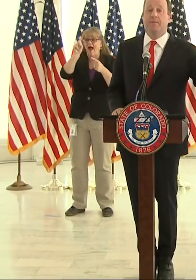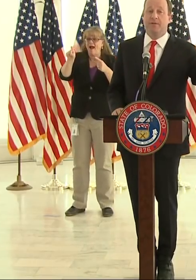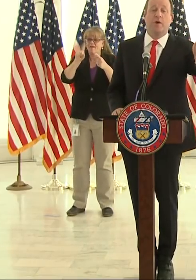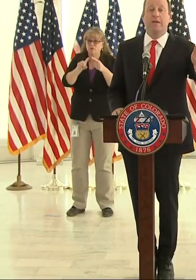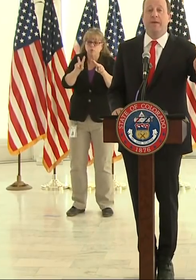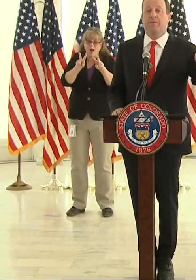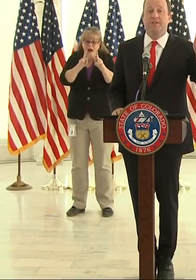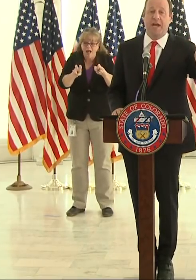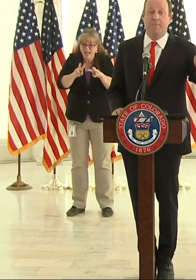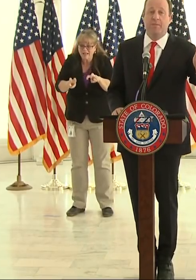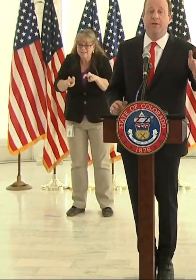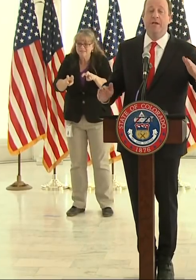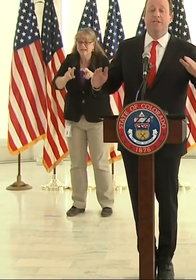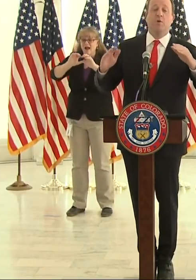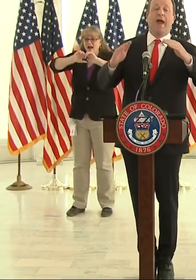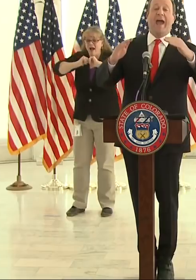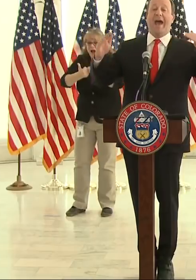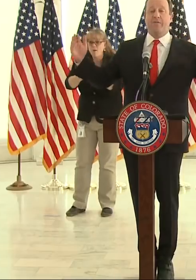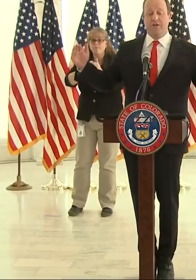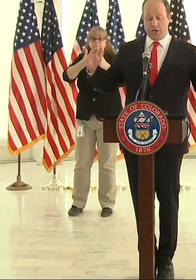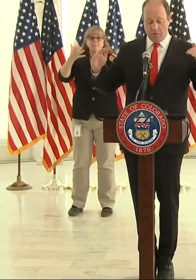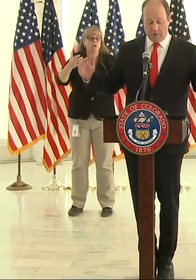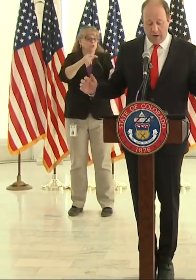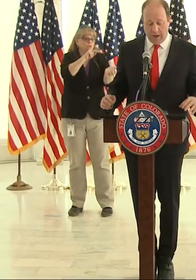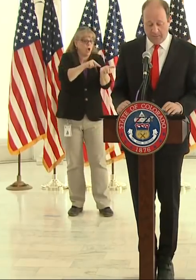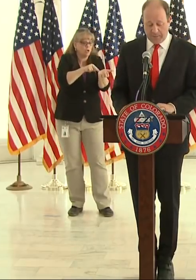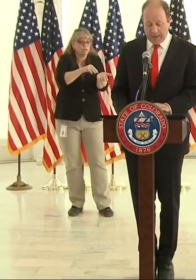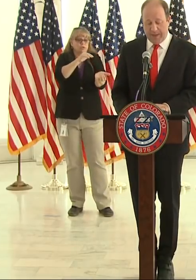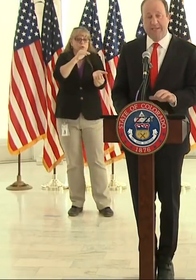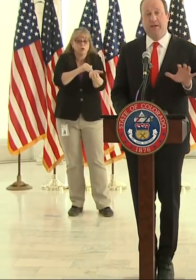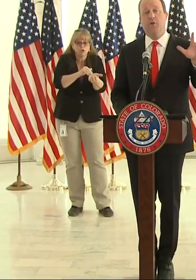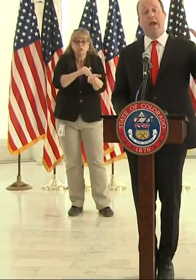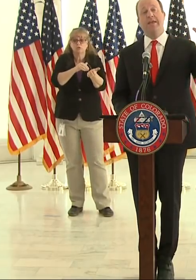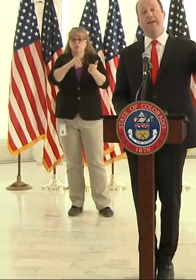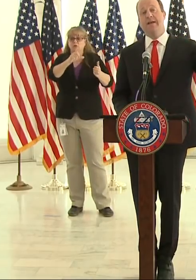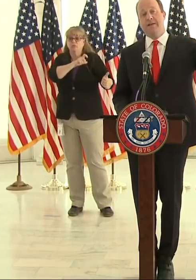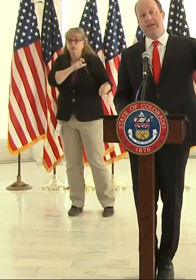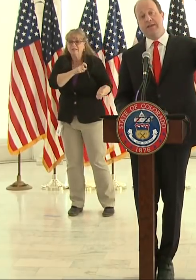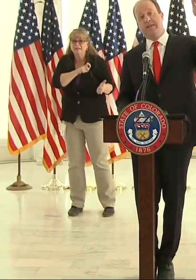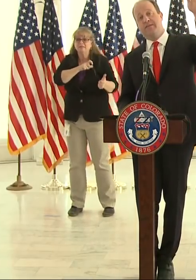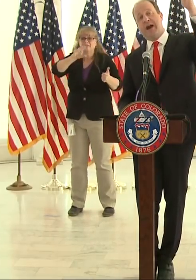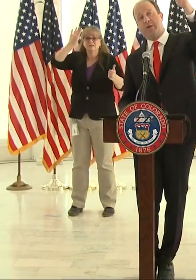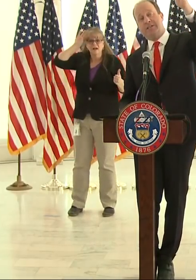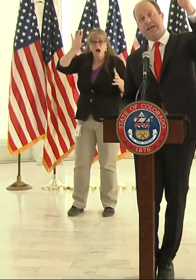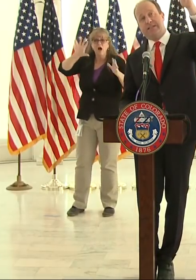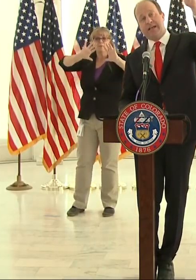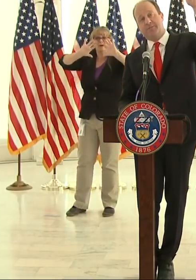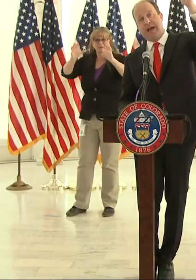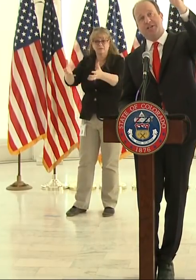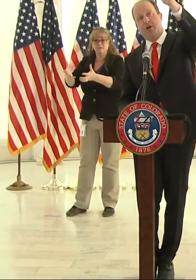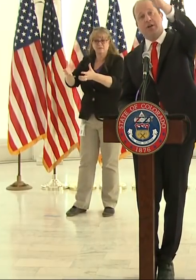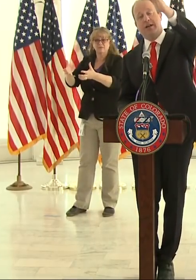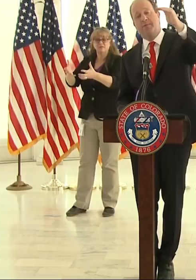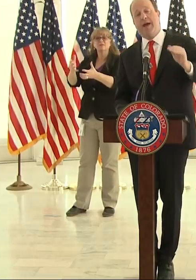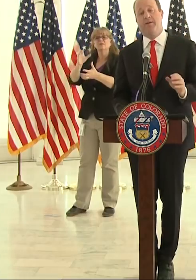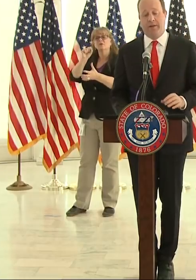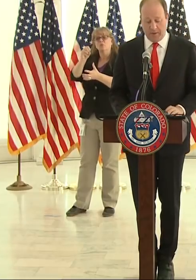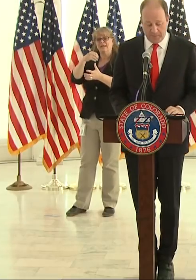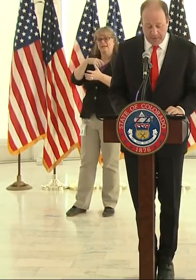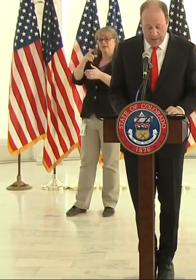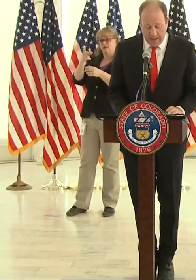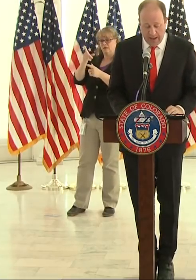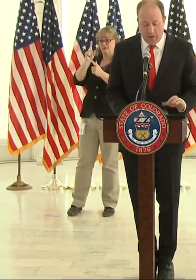15 people or 20 people or 10 people. So average overall, based on the way that the virus has plateaued and come